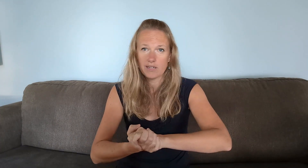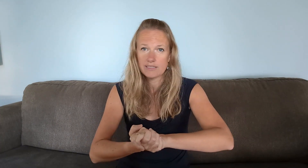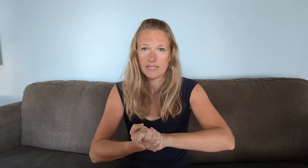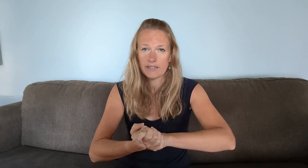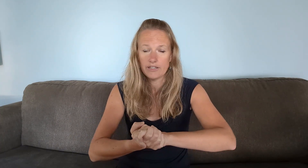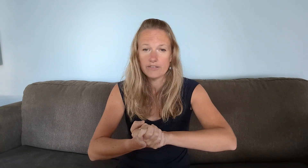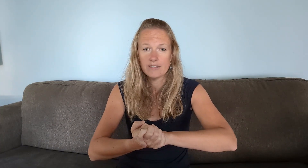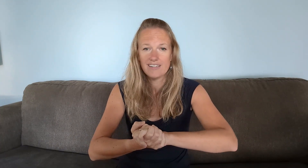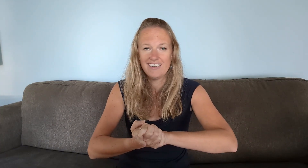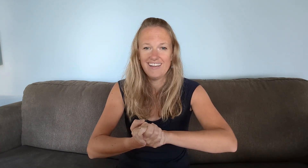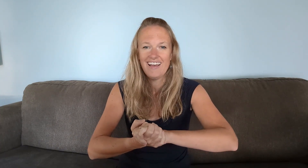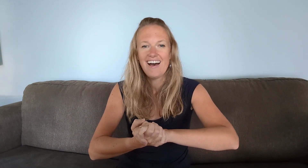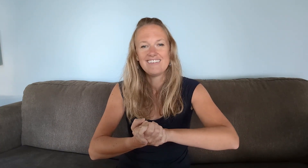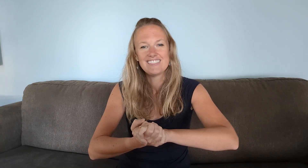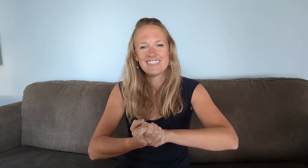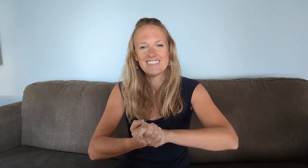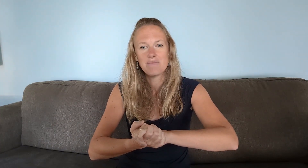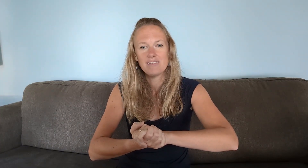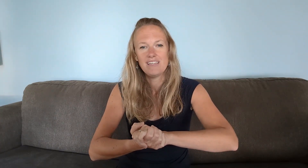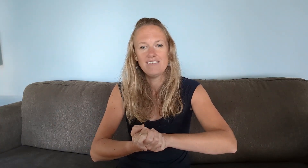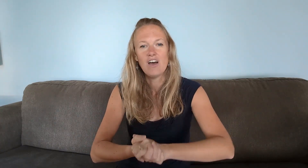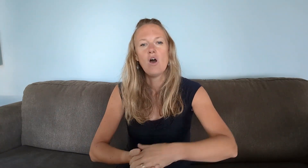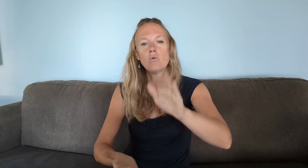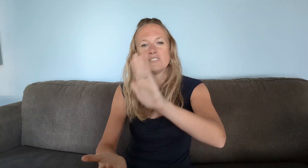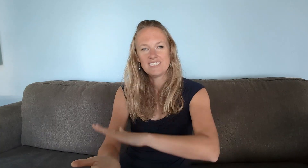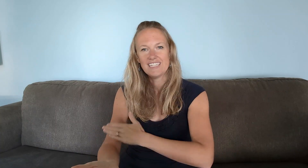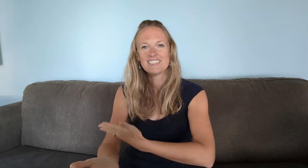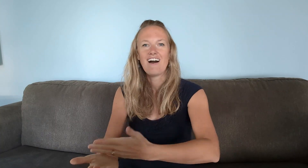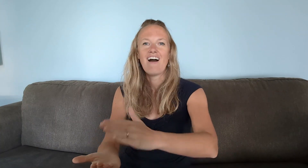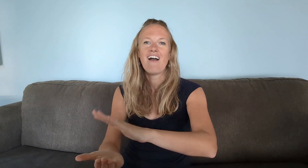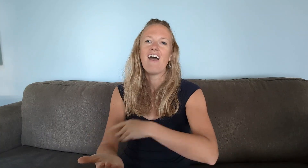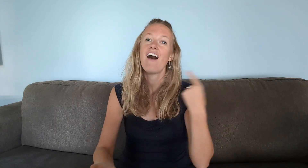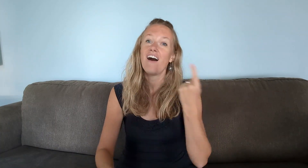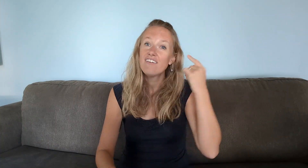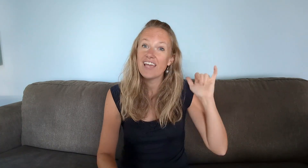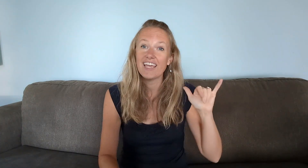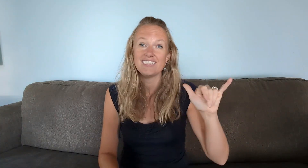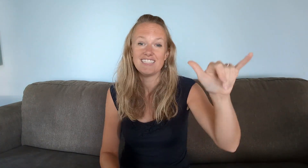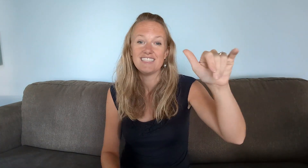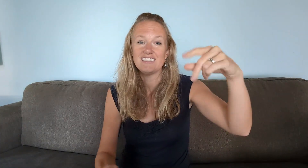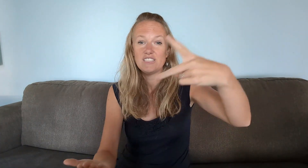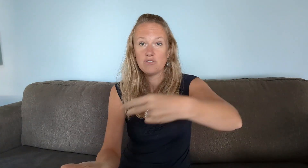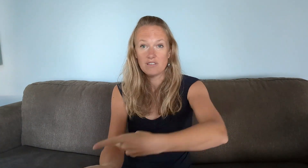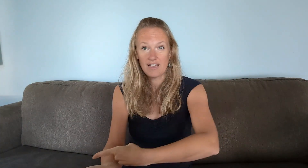going to sign who, I'm just going to sign believe, will sing a song of ages to the